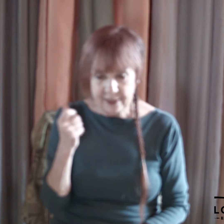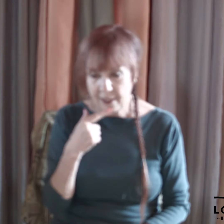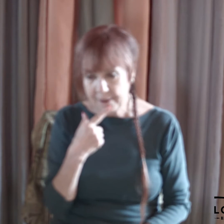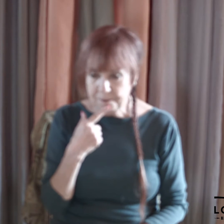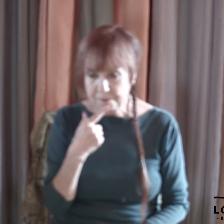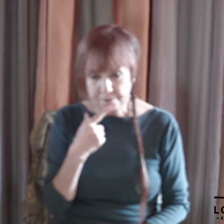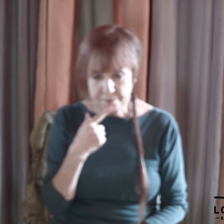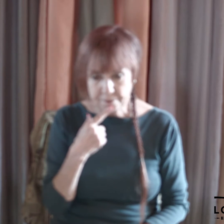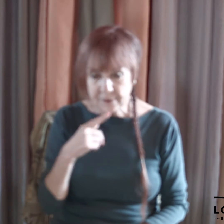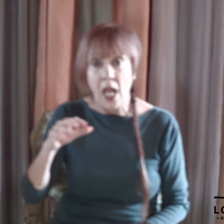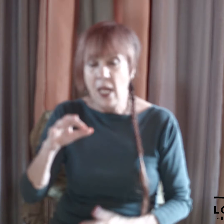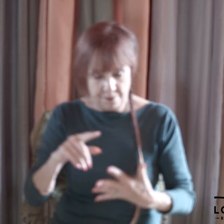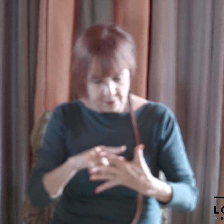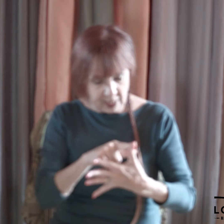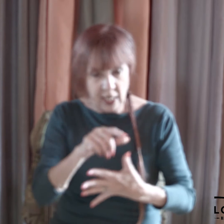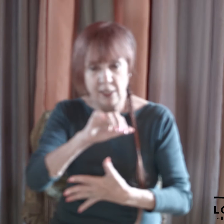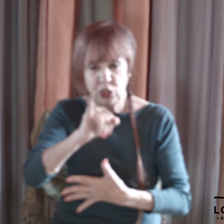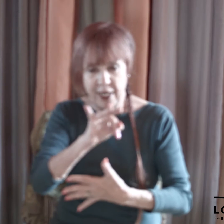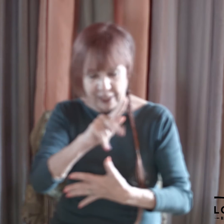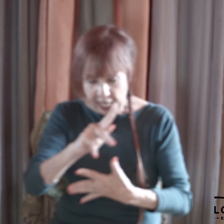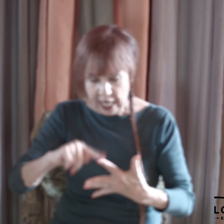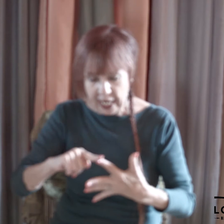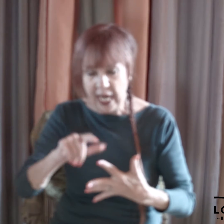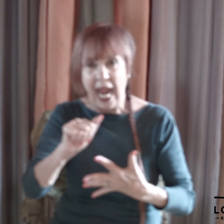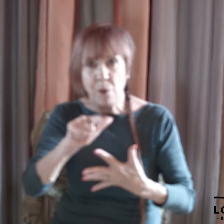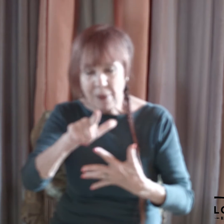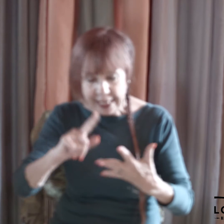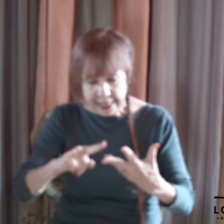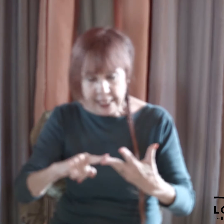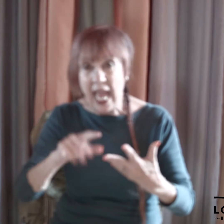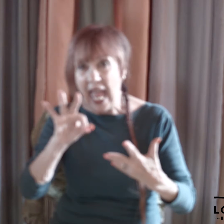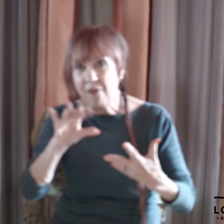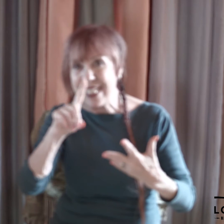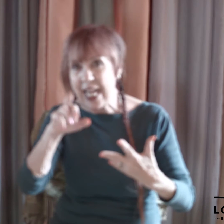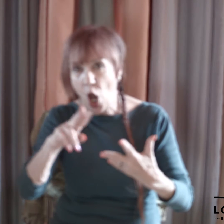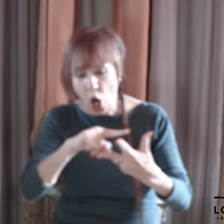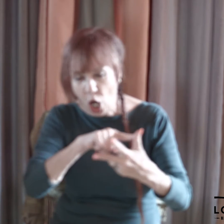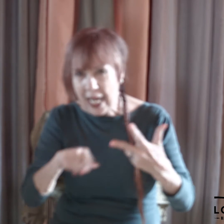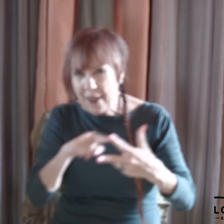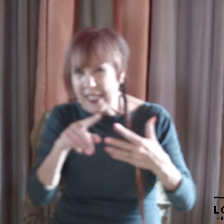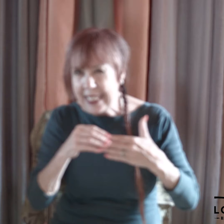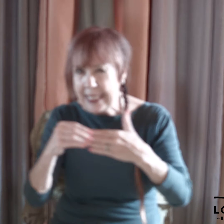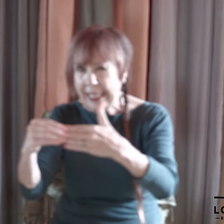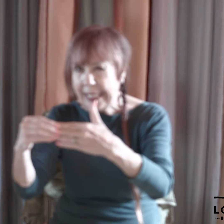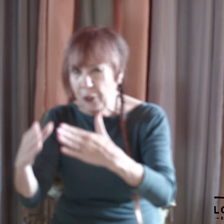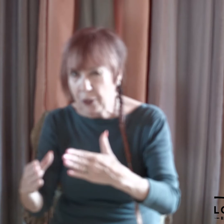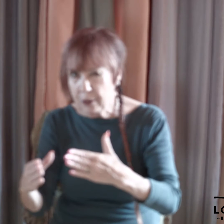think FDR, others who had led the country really taught us so much about leadership.